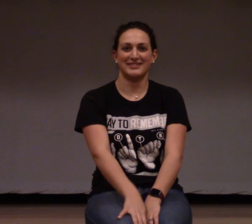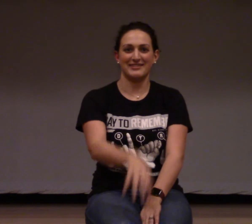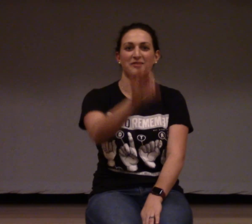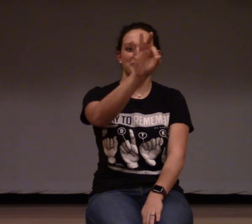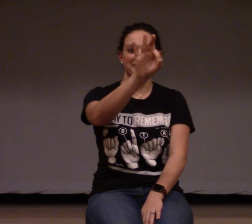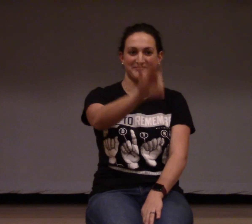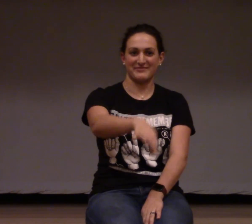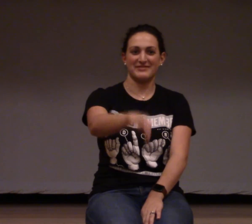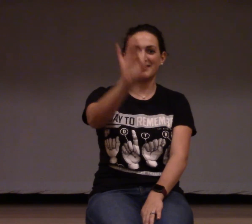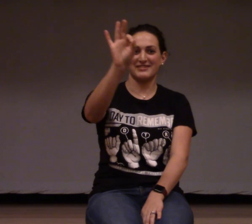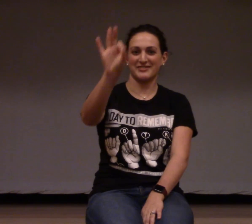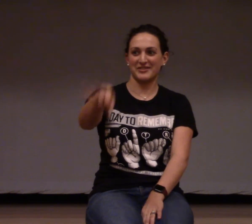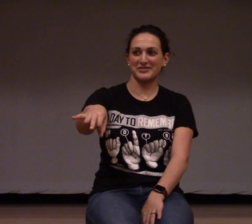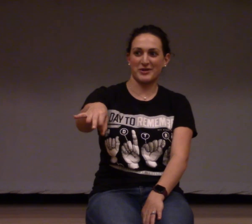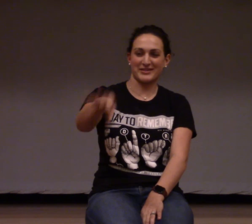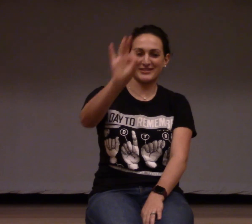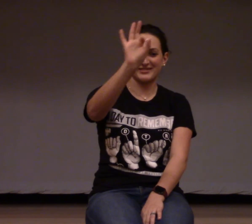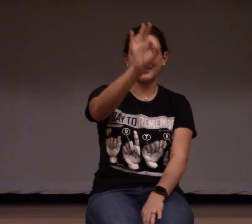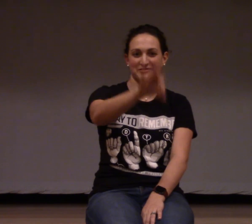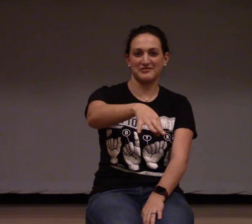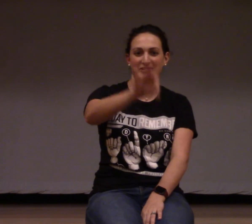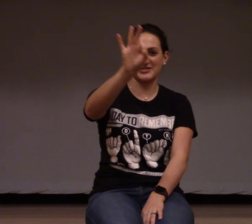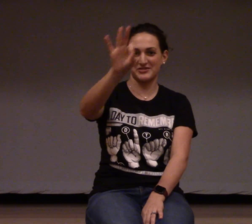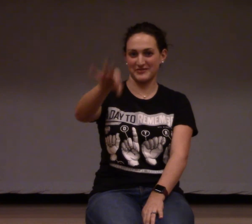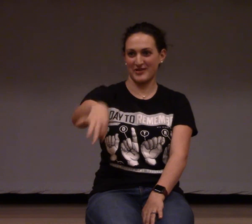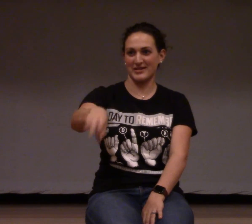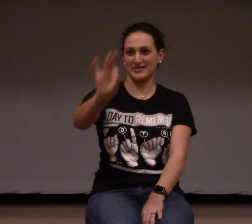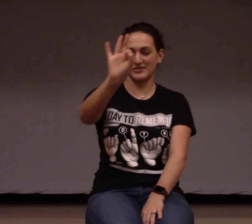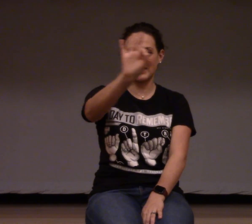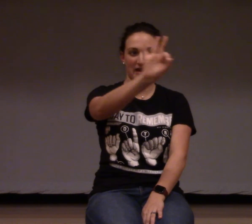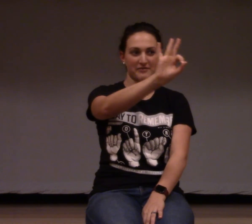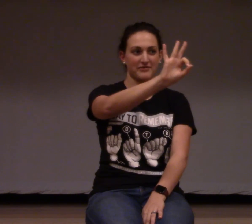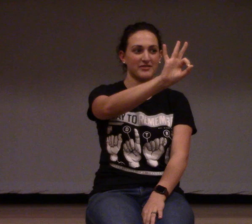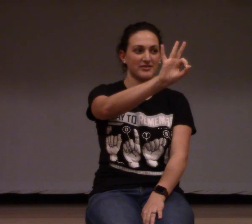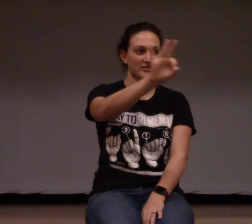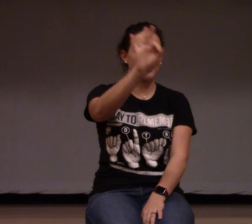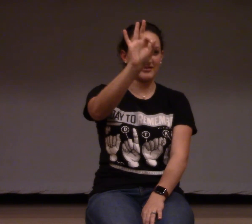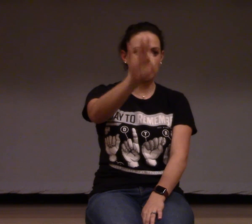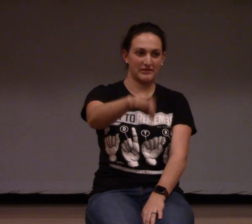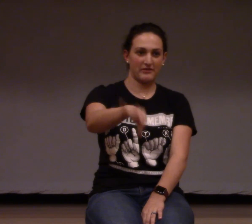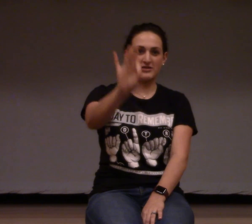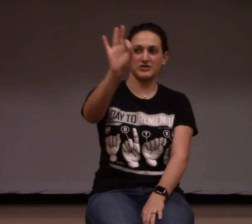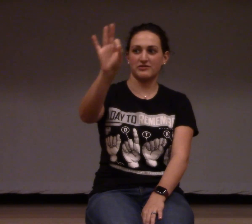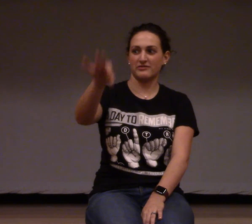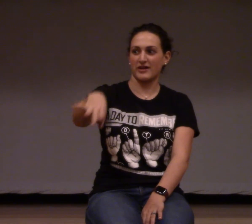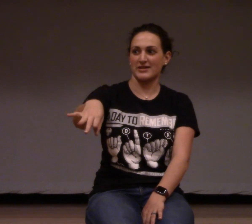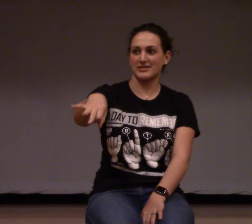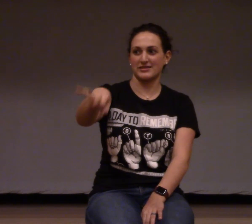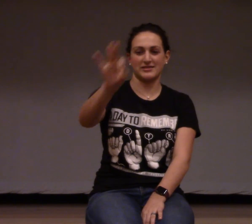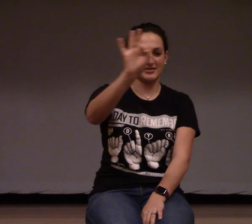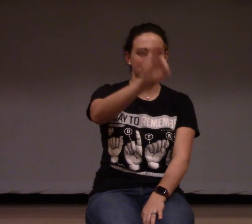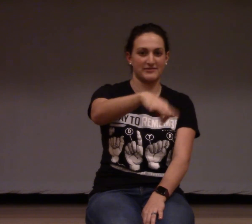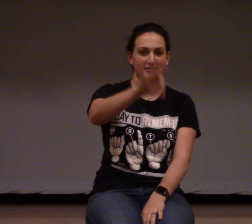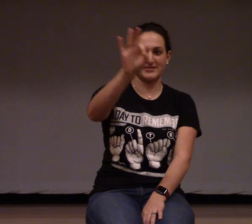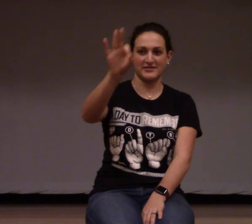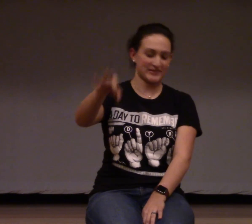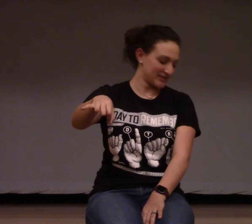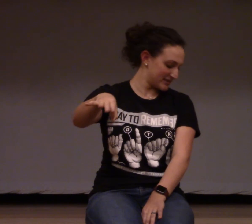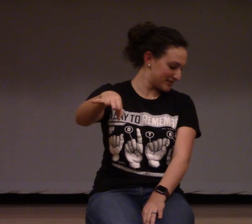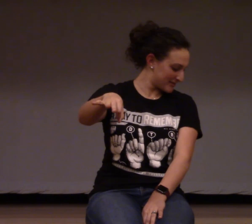Yep. Dunk it twice. French fries, so it's an F. French fries.